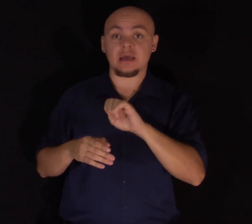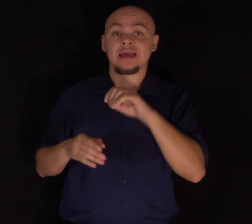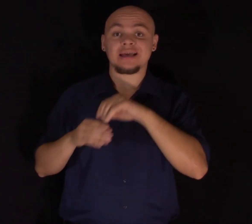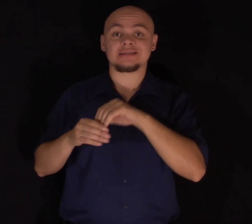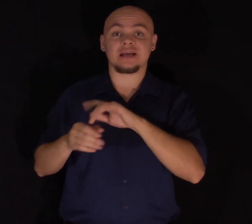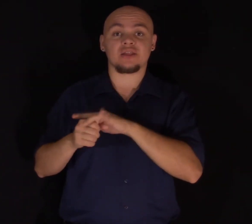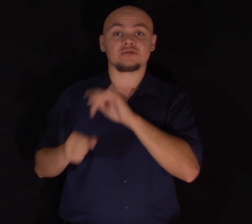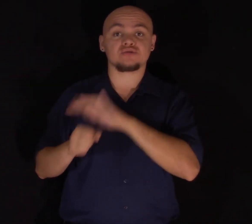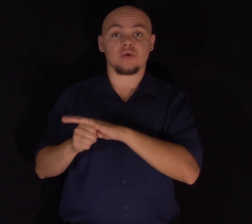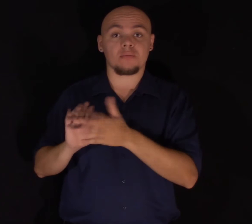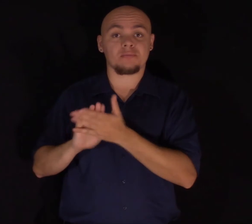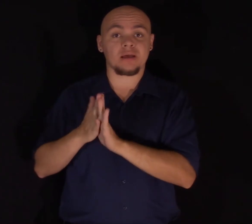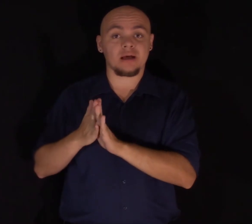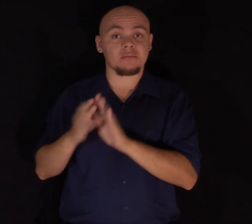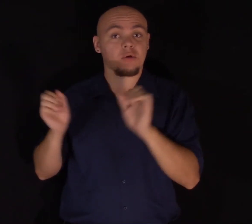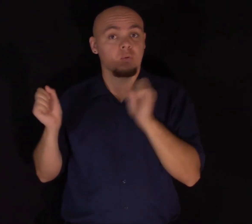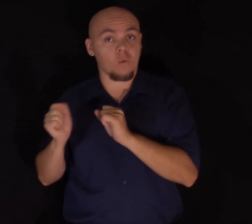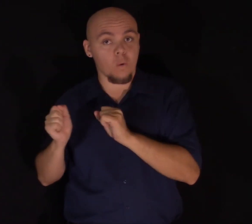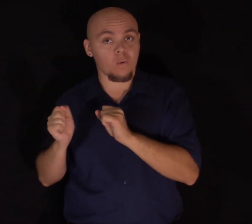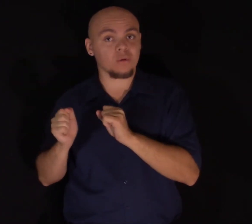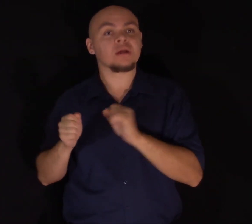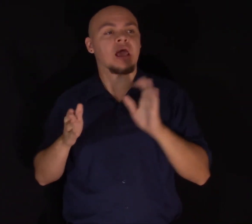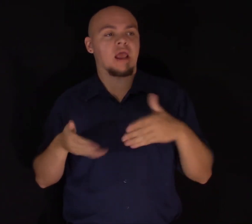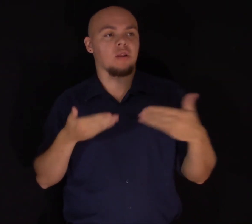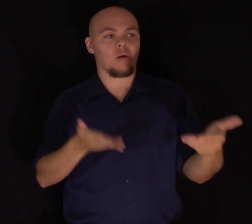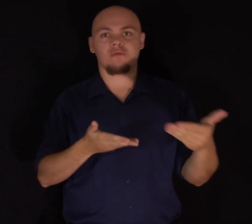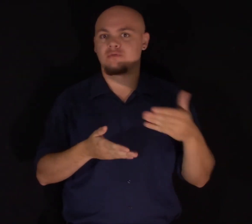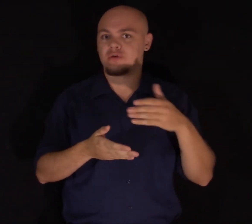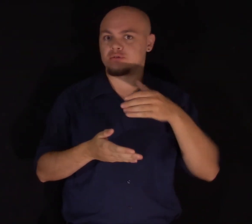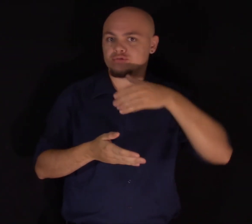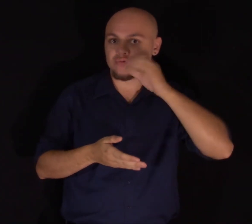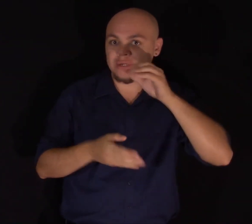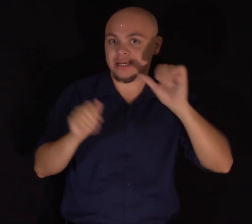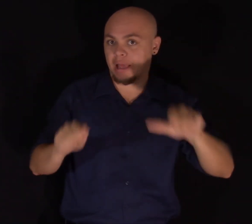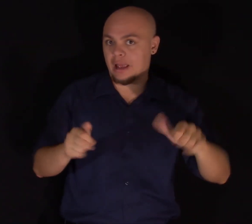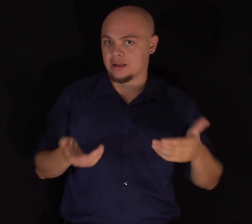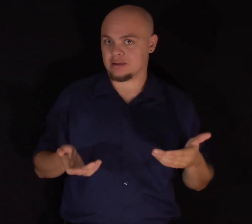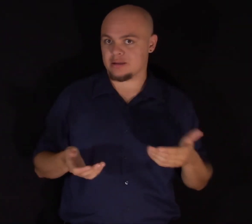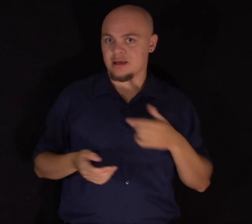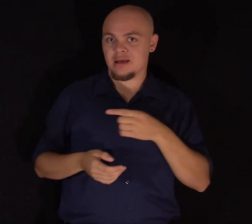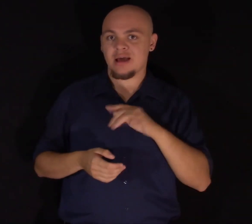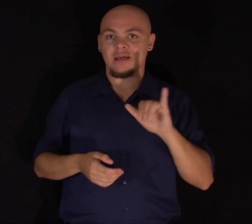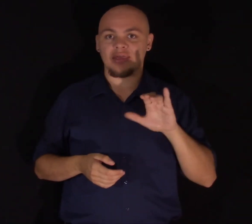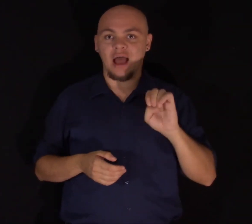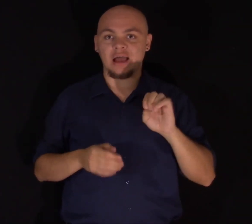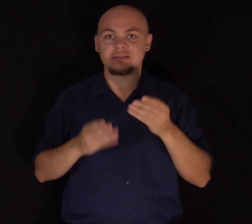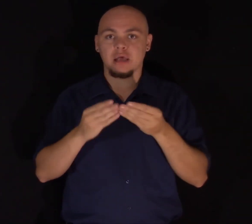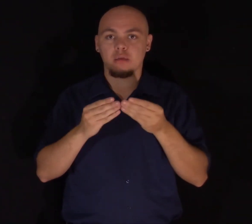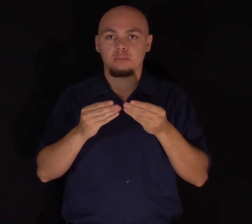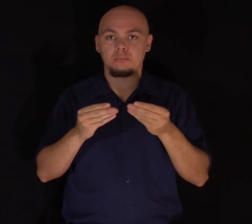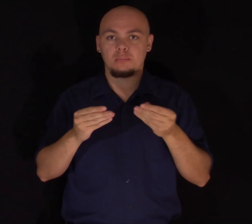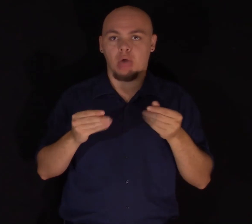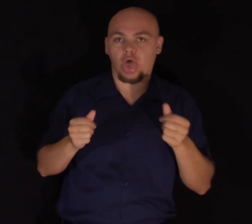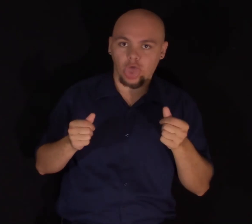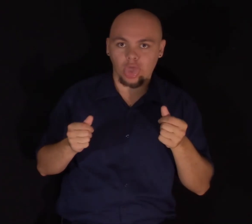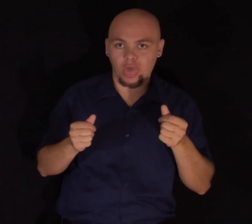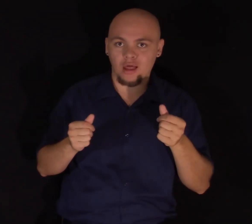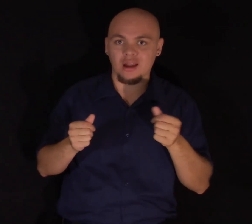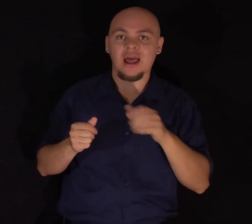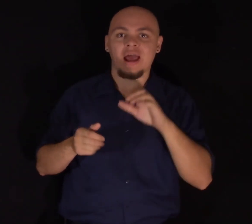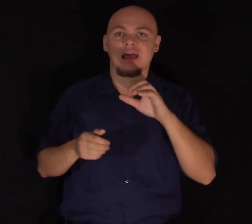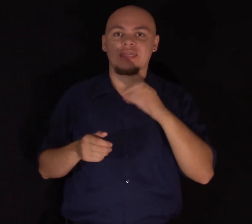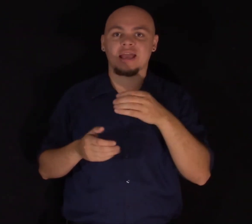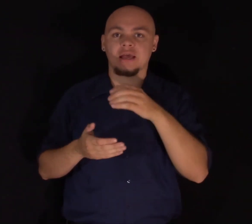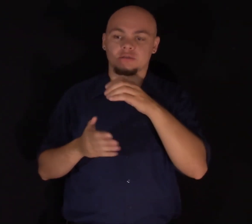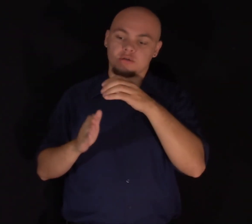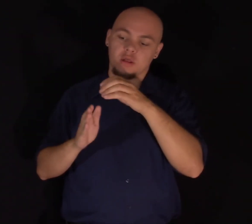to get them cold, to be hospitable, and offer Mr. Kelly a beverage. The ice had melted, and the cans came cascading